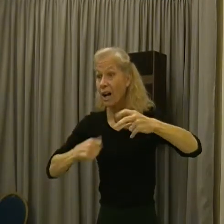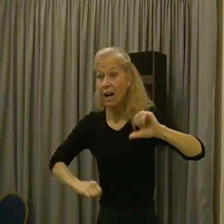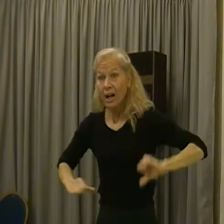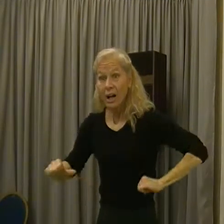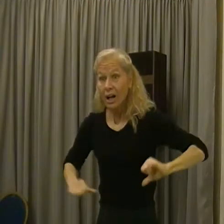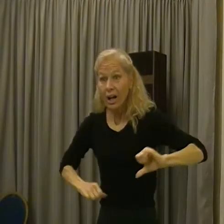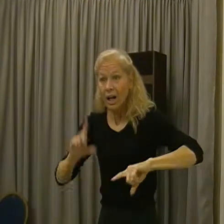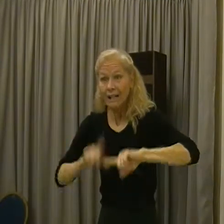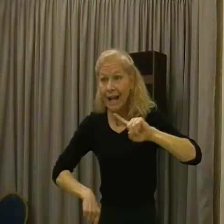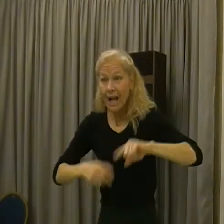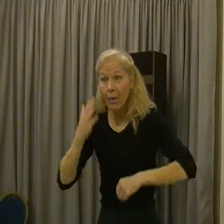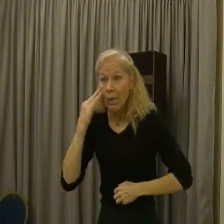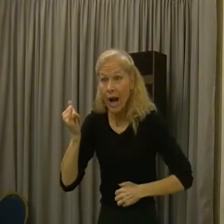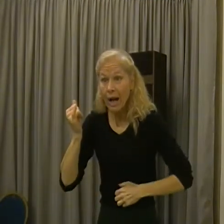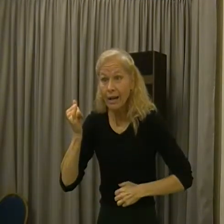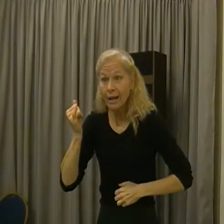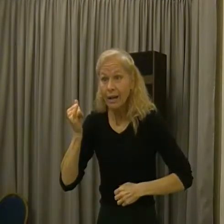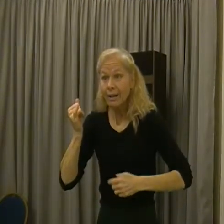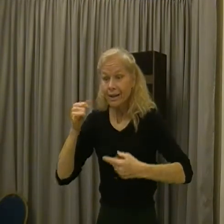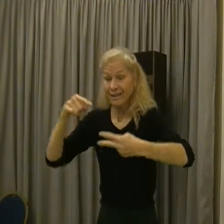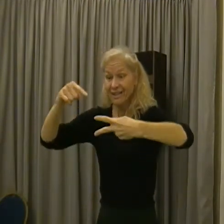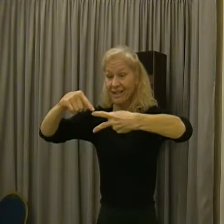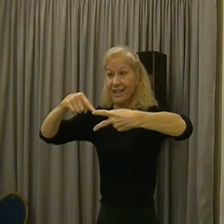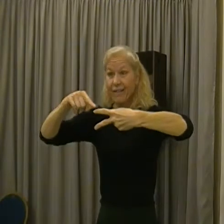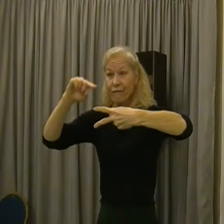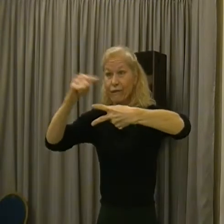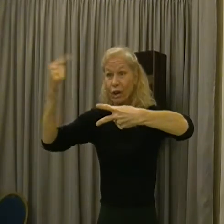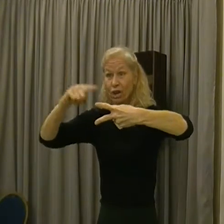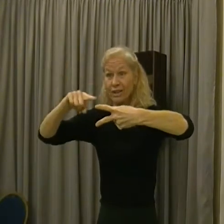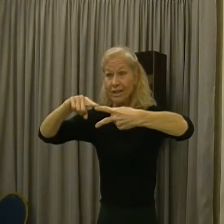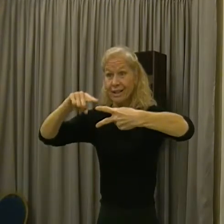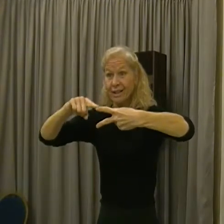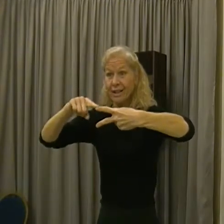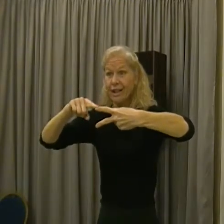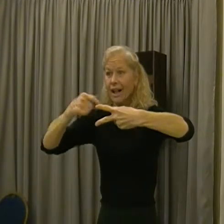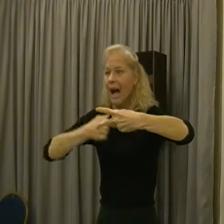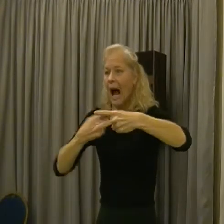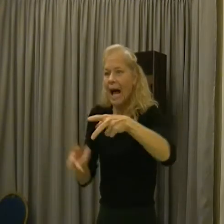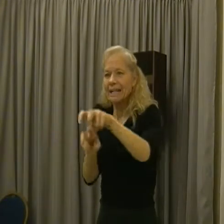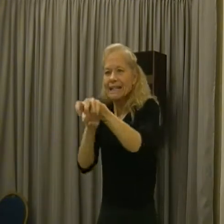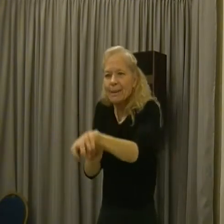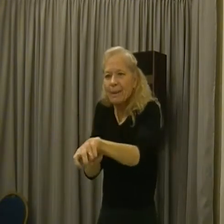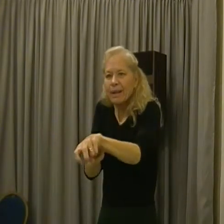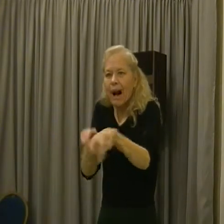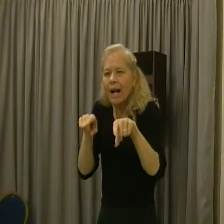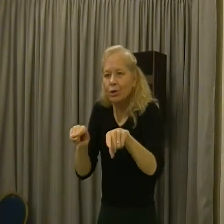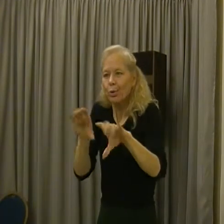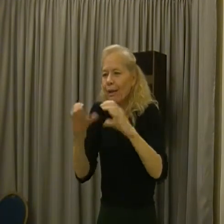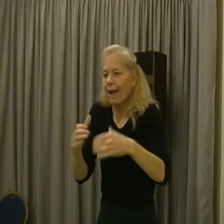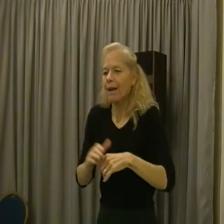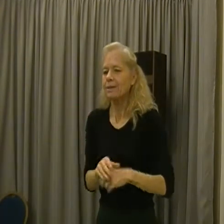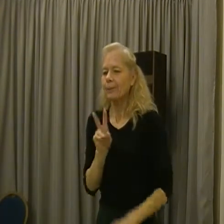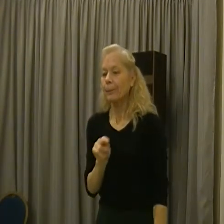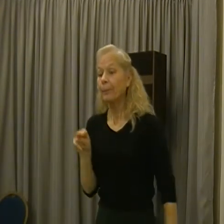But we have nothing to glory of, okay? Because God gives us our